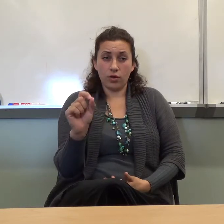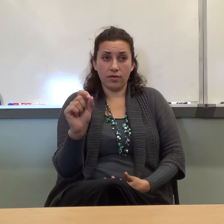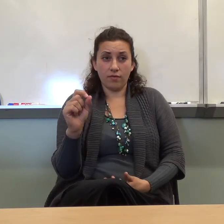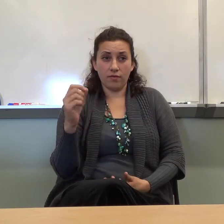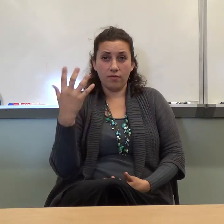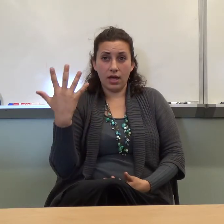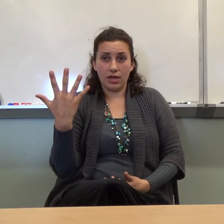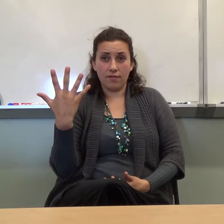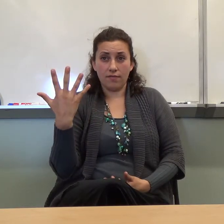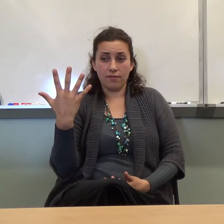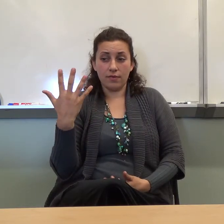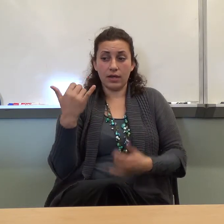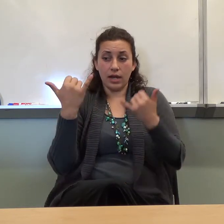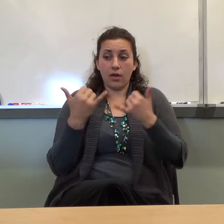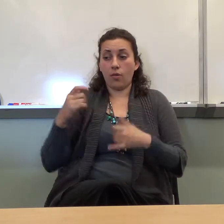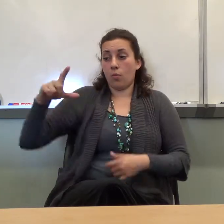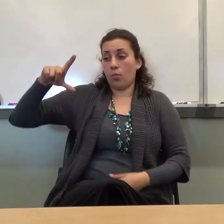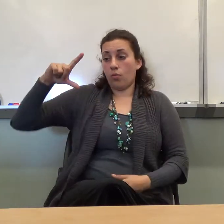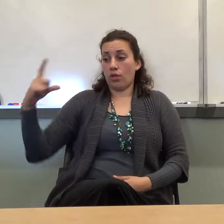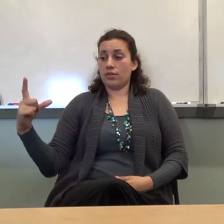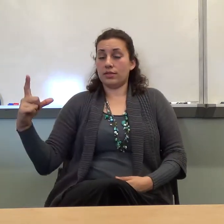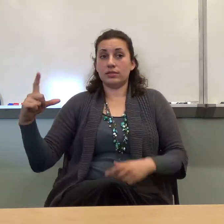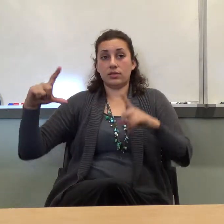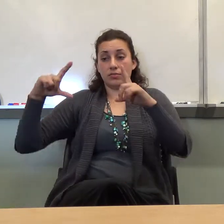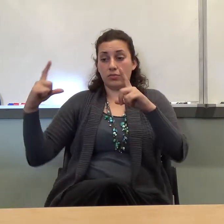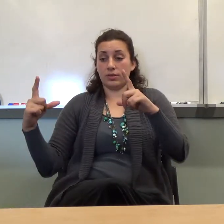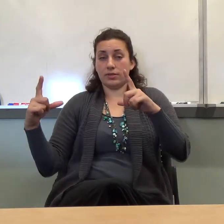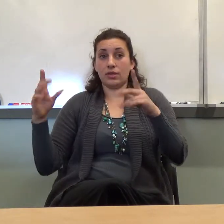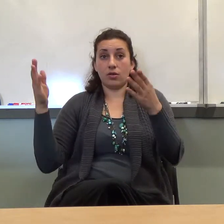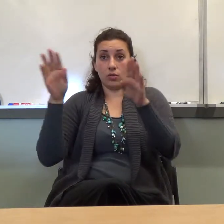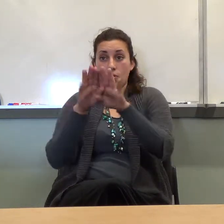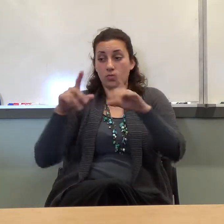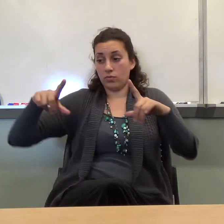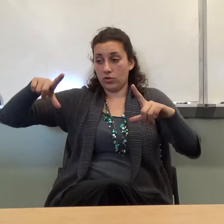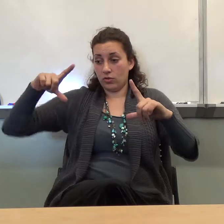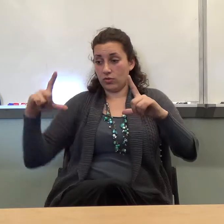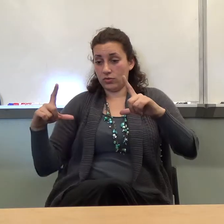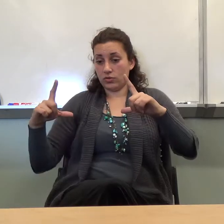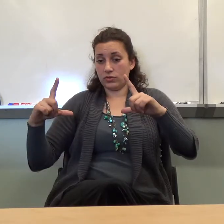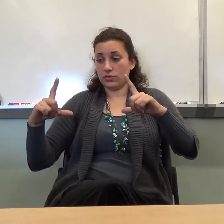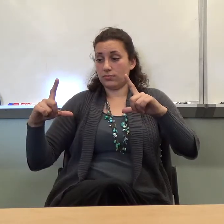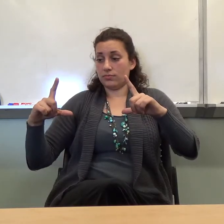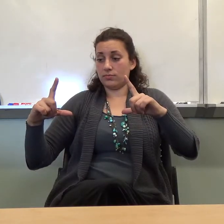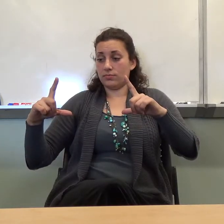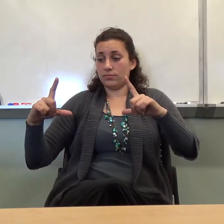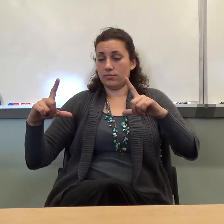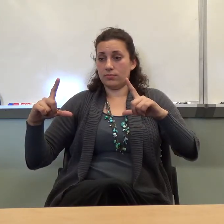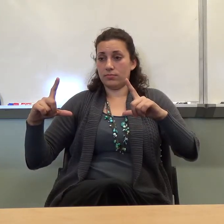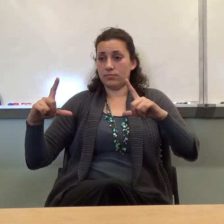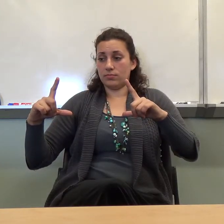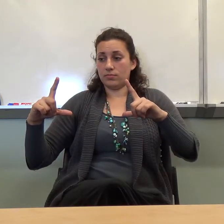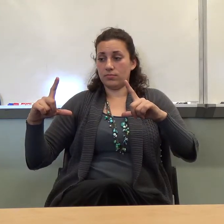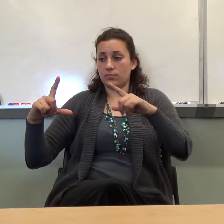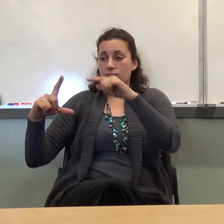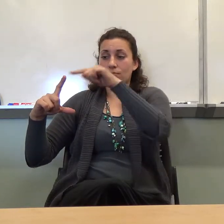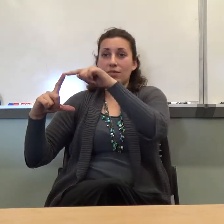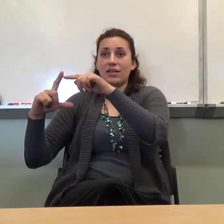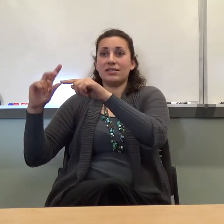close parentheses, just like it says right there. And then you want to raise it to the second power. Now if you